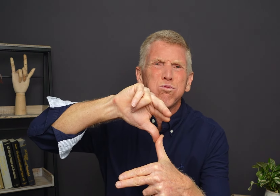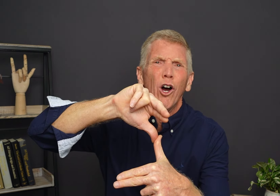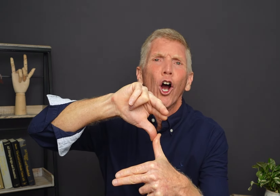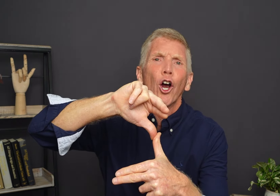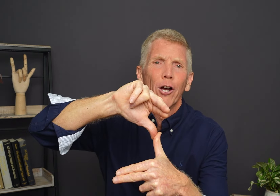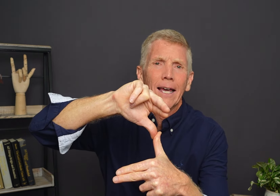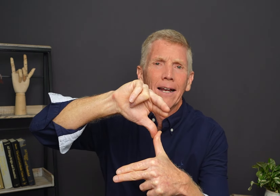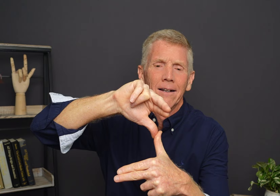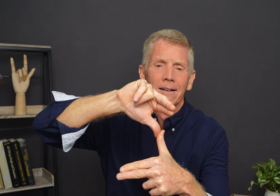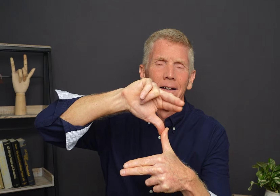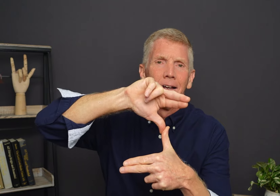hurricane.